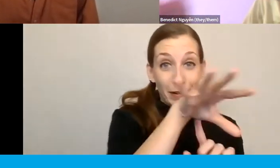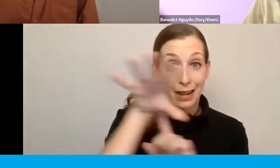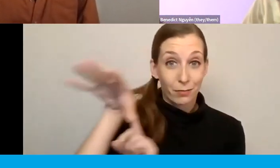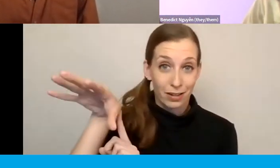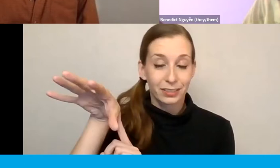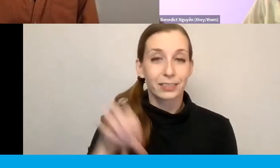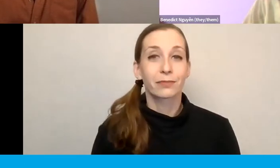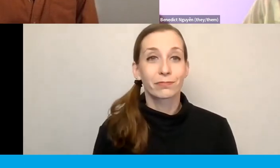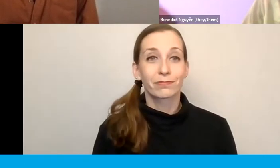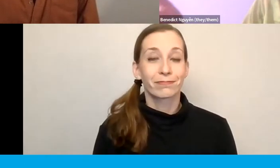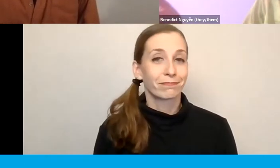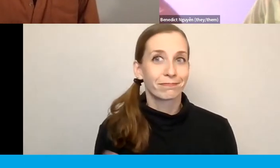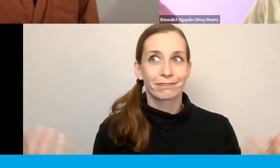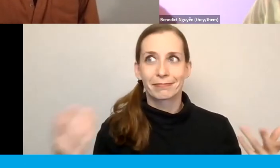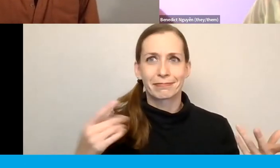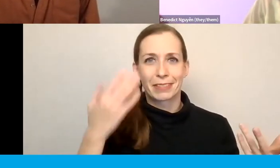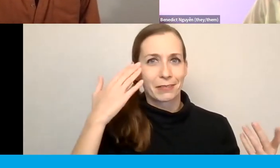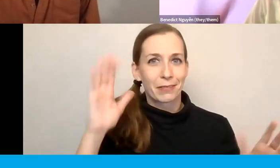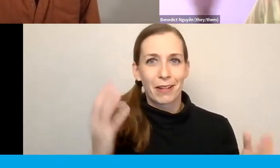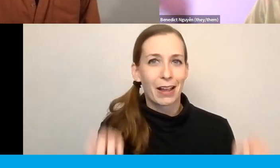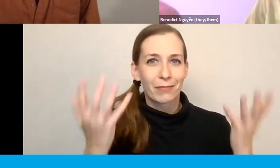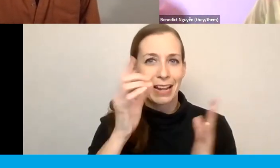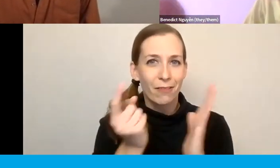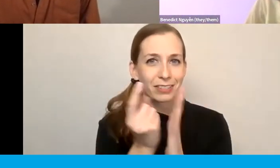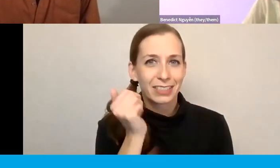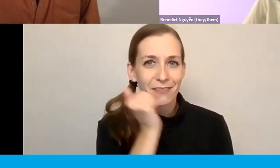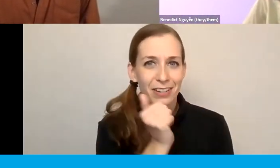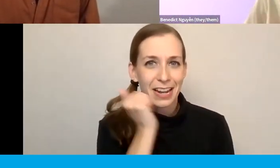how many hours a day is worth mm-hmm. the footage, like, mm-hmm.